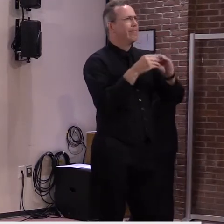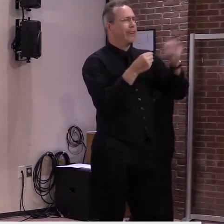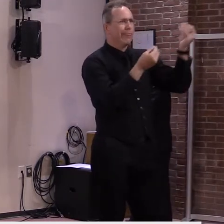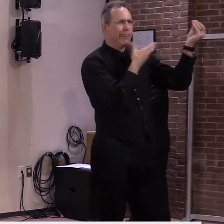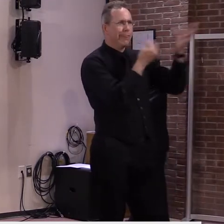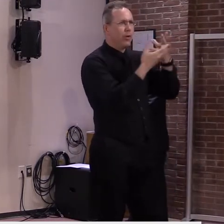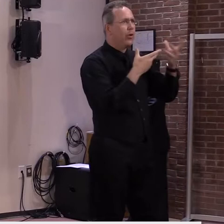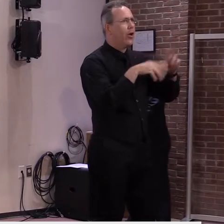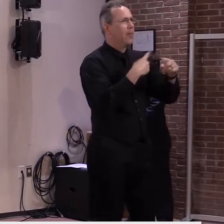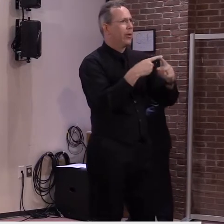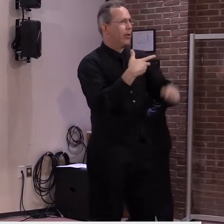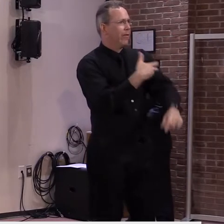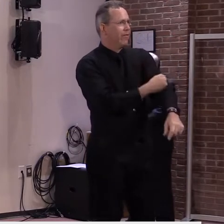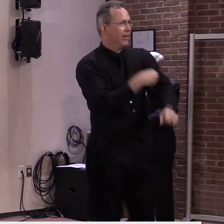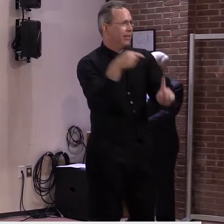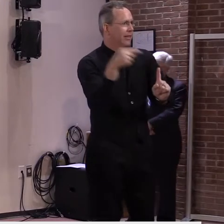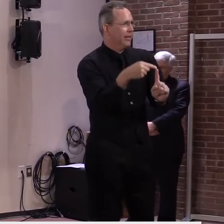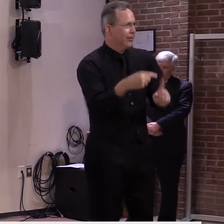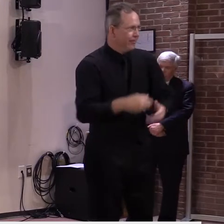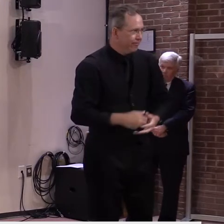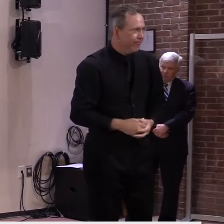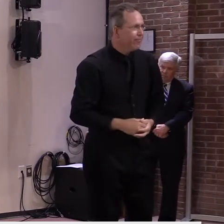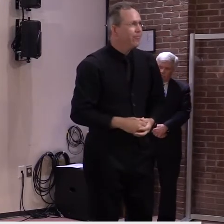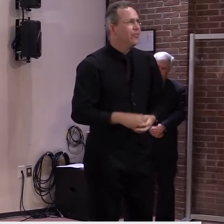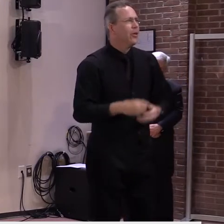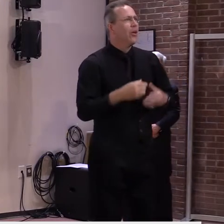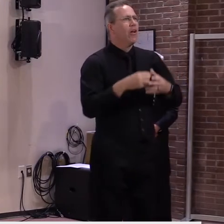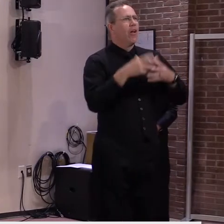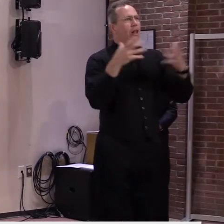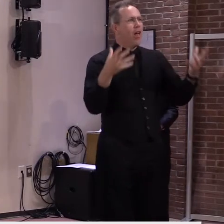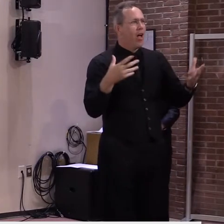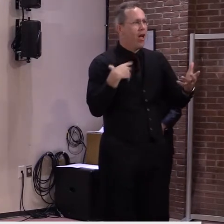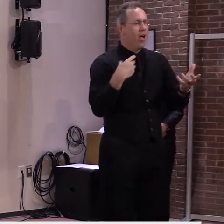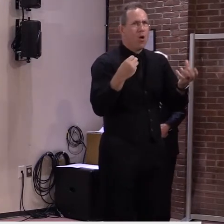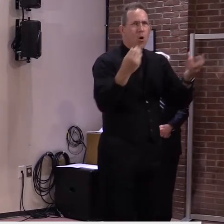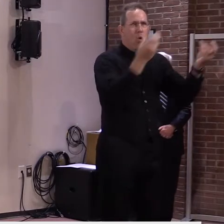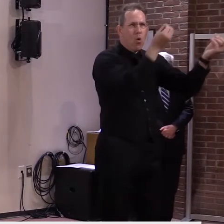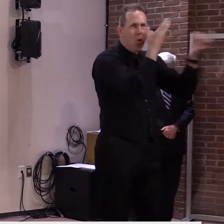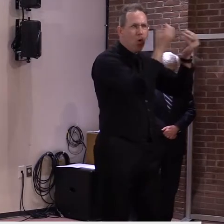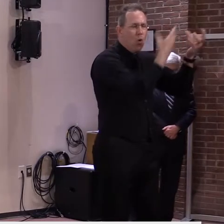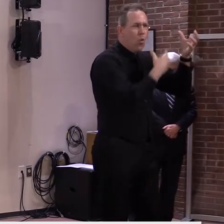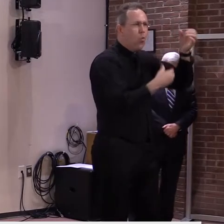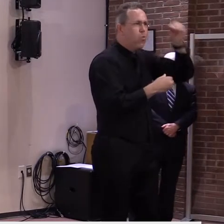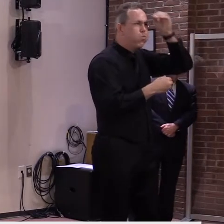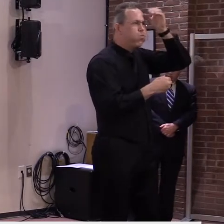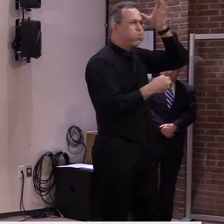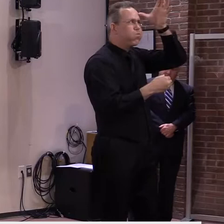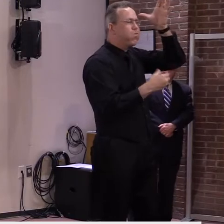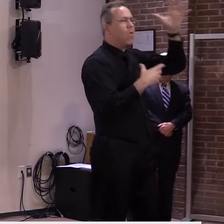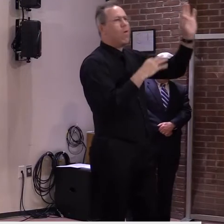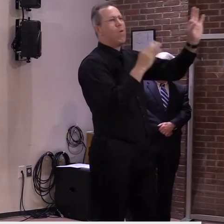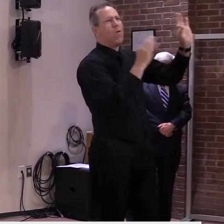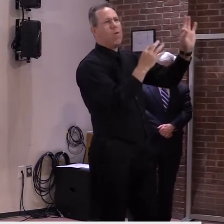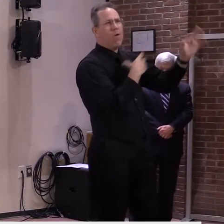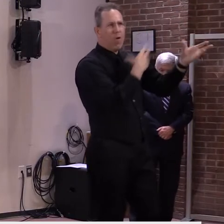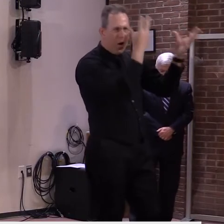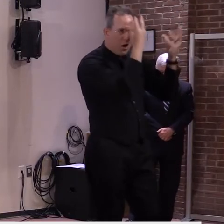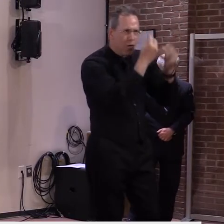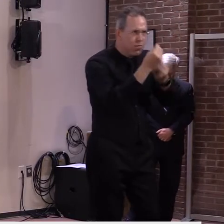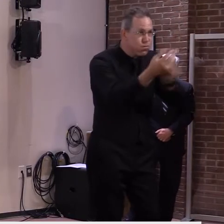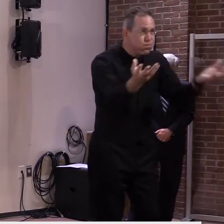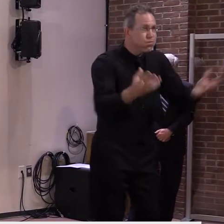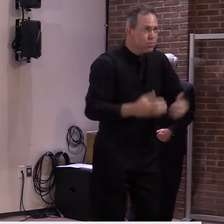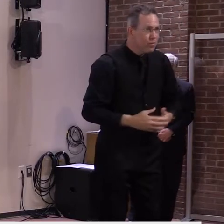"There's an overwhelming amount of data that shows how effective they are. and that's why fully vaccinated people can